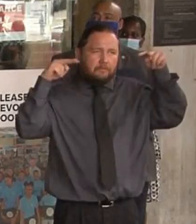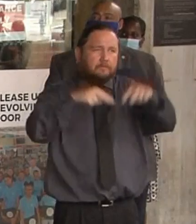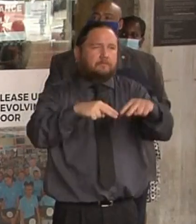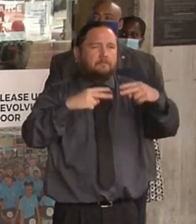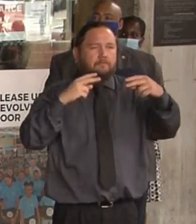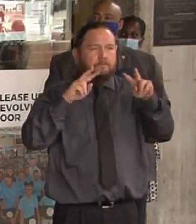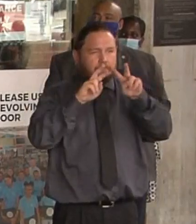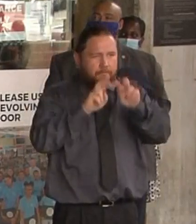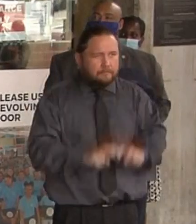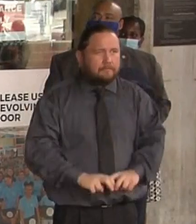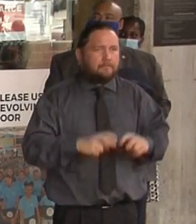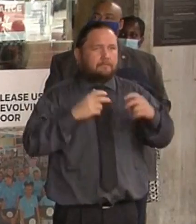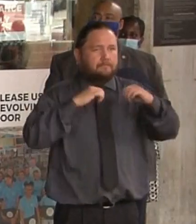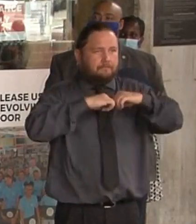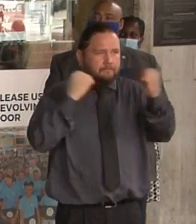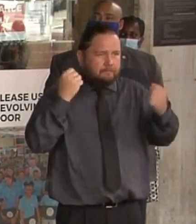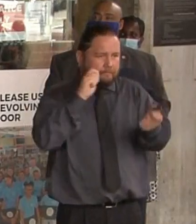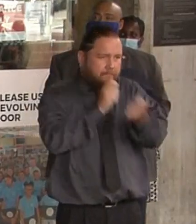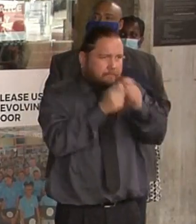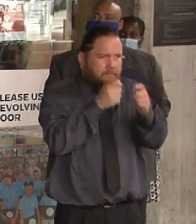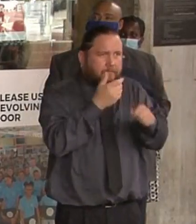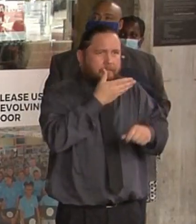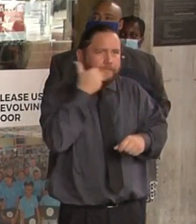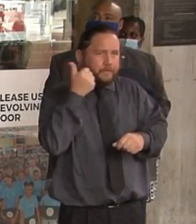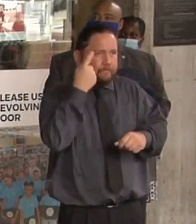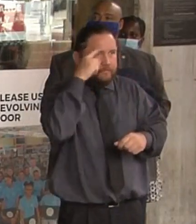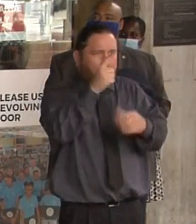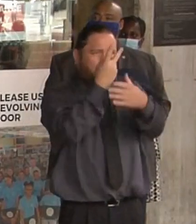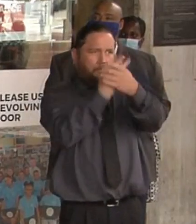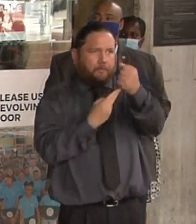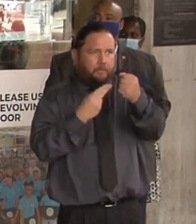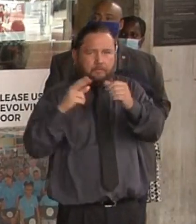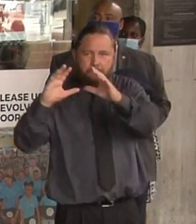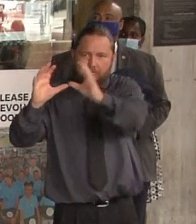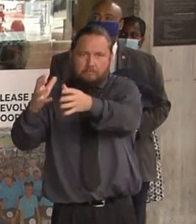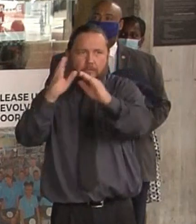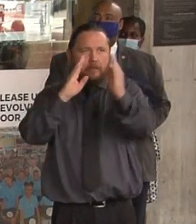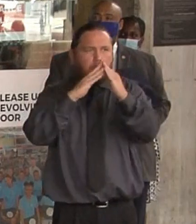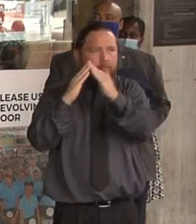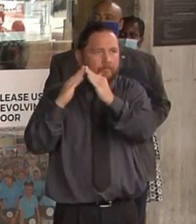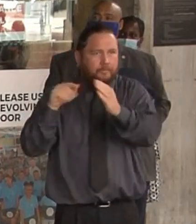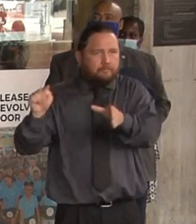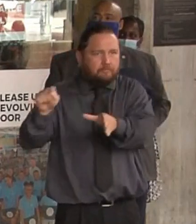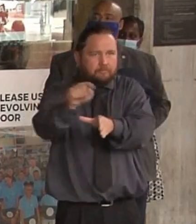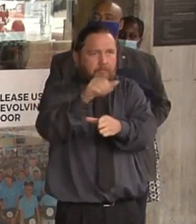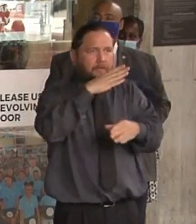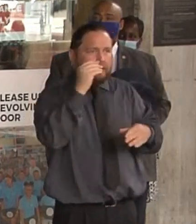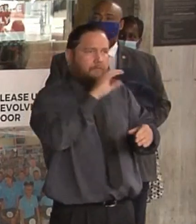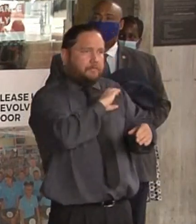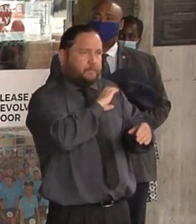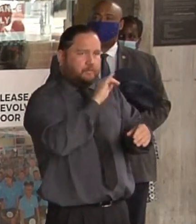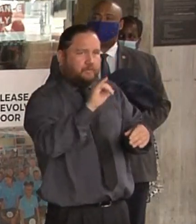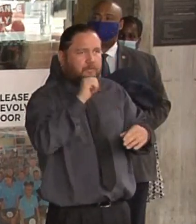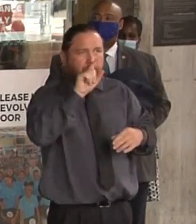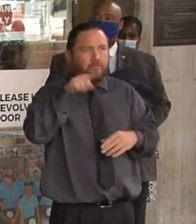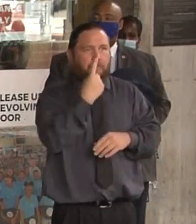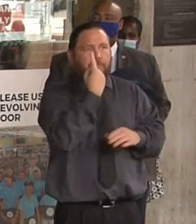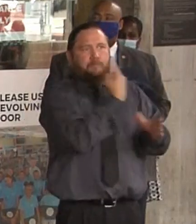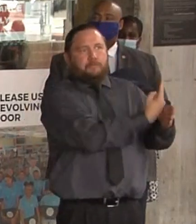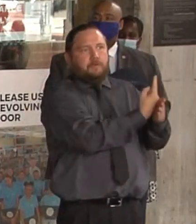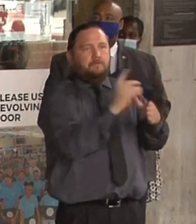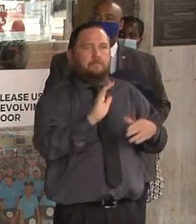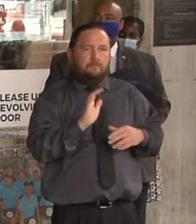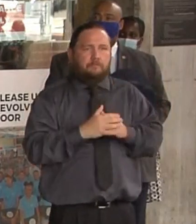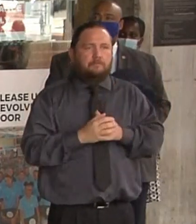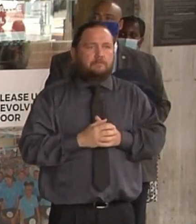declaring racism a public health crisis, and also working to do reforms in the police department. There are